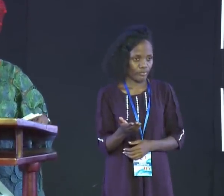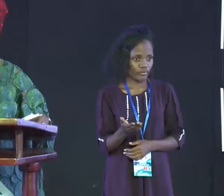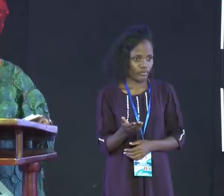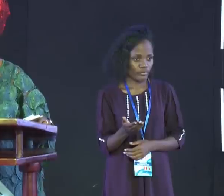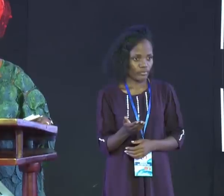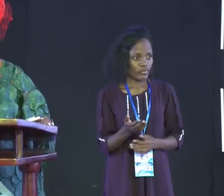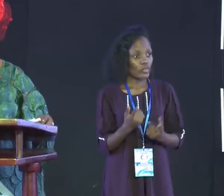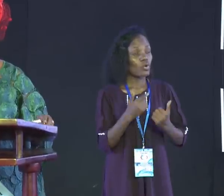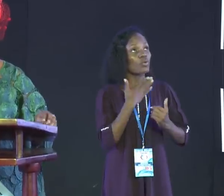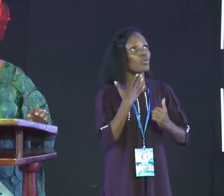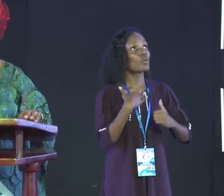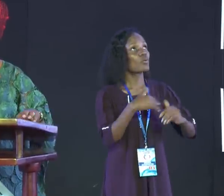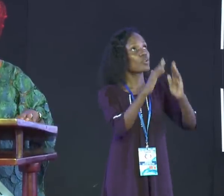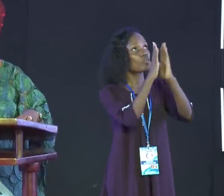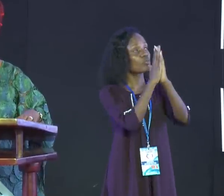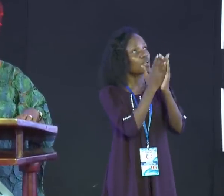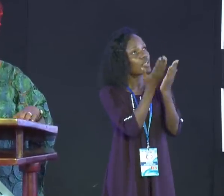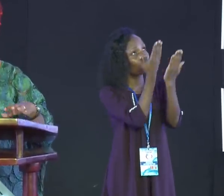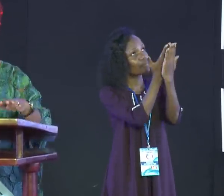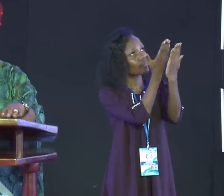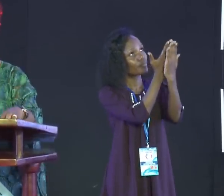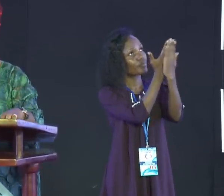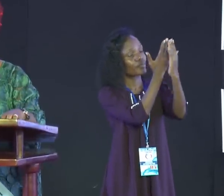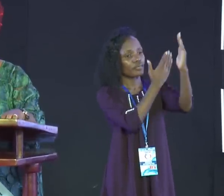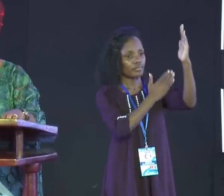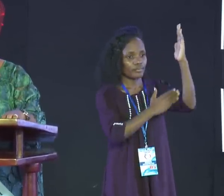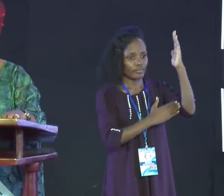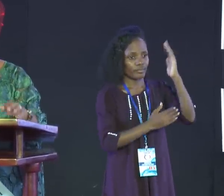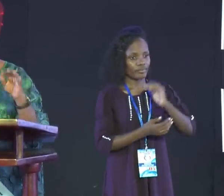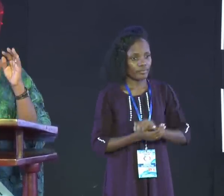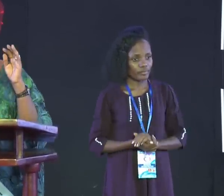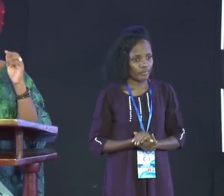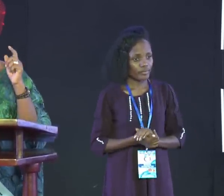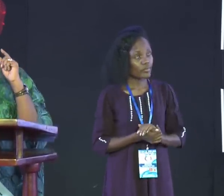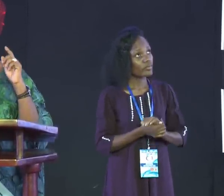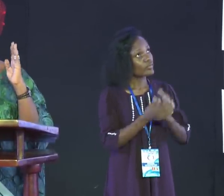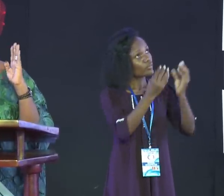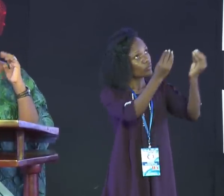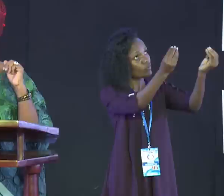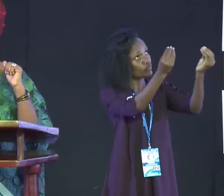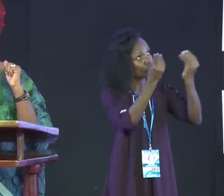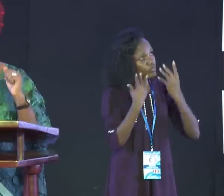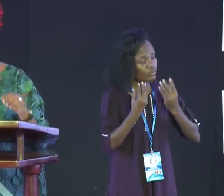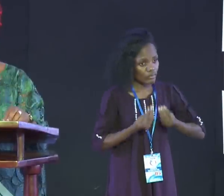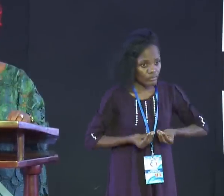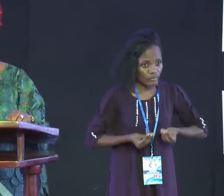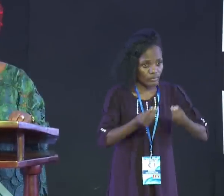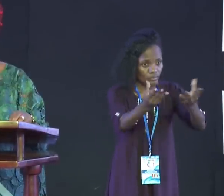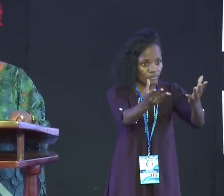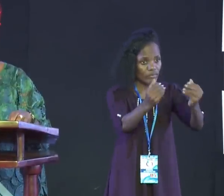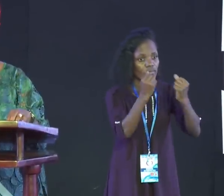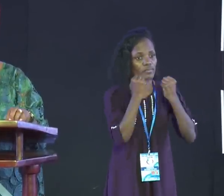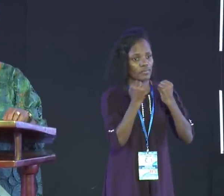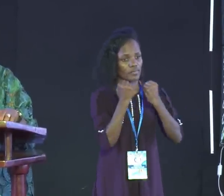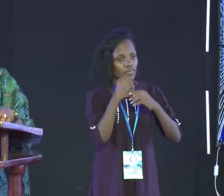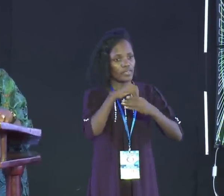Tugenda kusaba Mukama. We are going to pray unto the Lord. Atuwa amaanyi mu muntu waffe ow'omunda. To give us